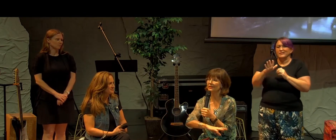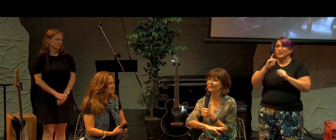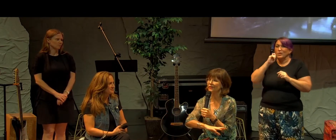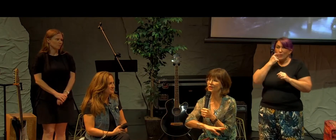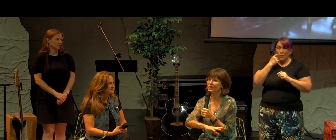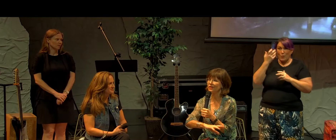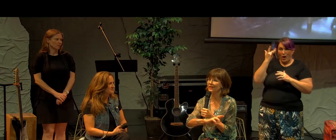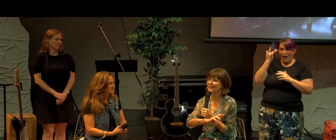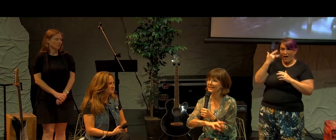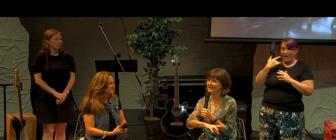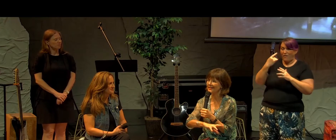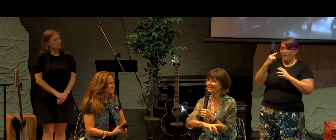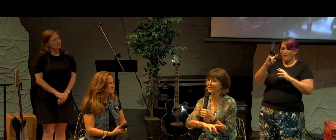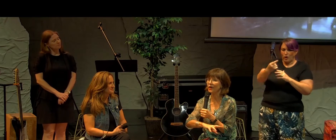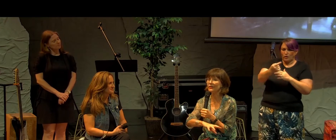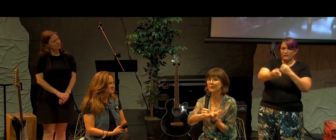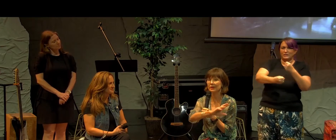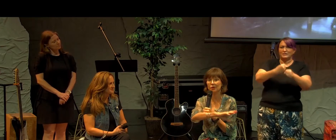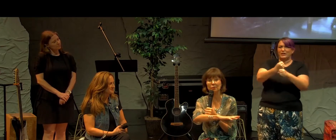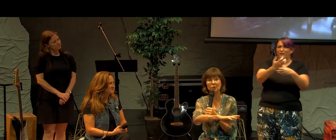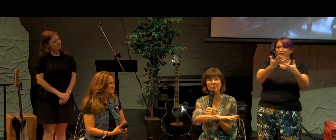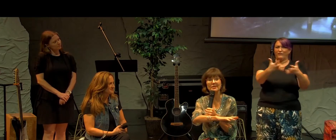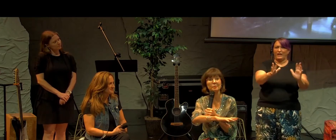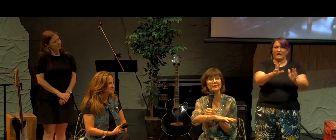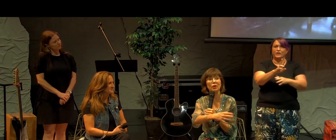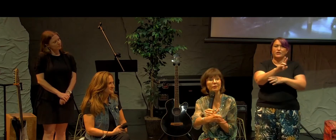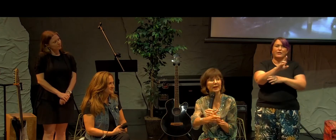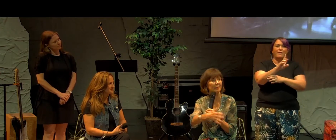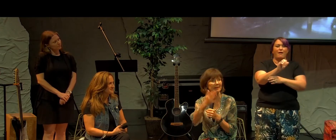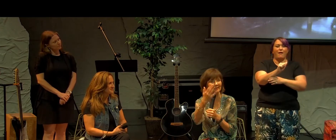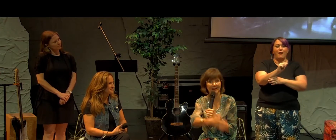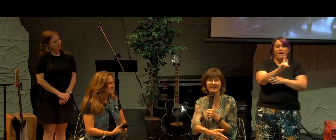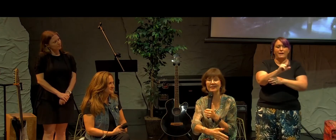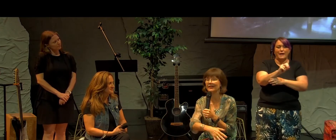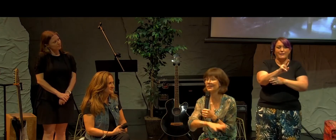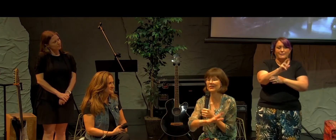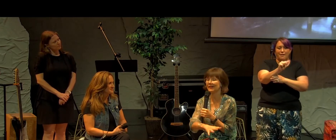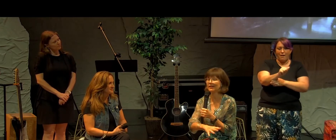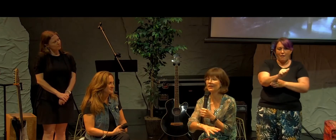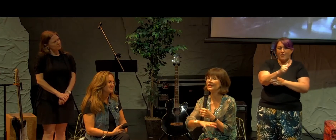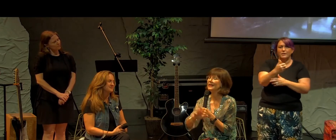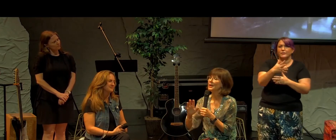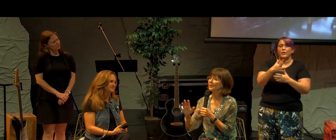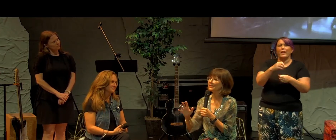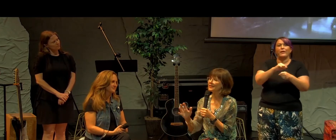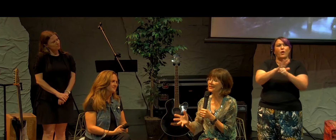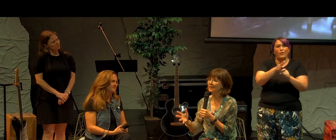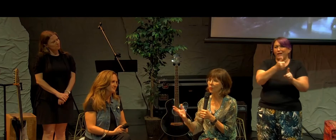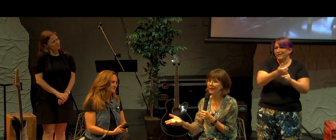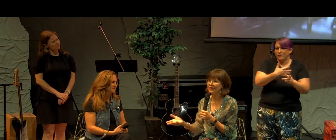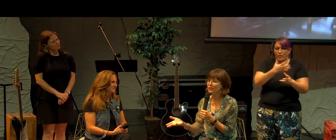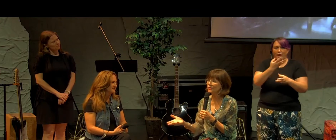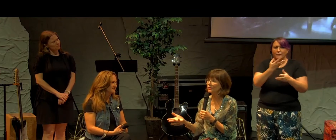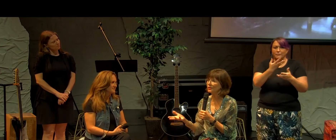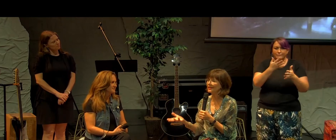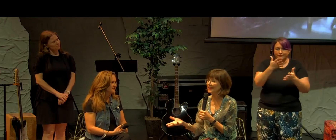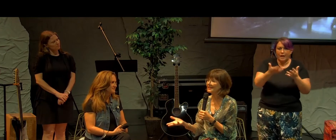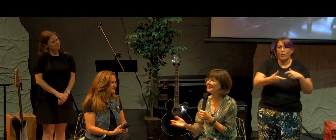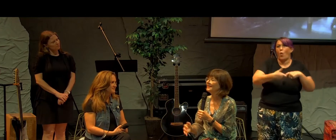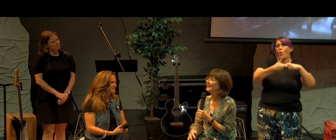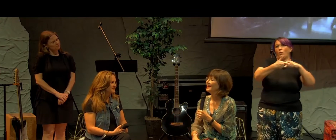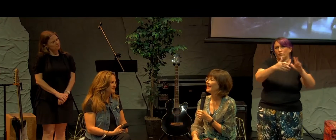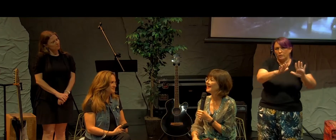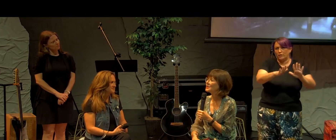completed their first year in Odessa. They thought they were going to go to Budapest, but COVID happened and locked everything down, so they didn't go. But this team went to